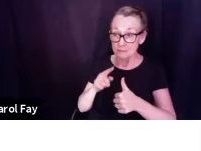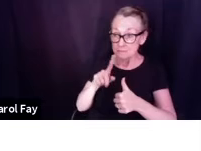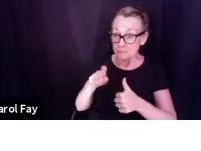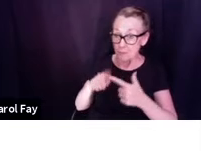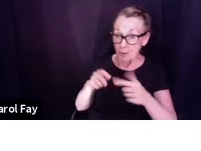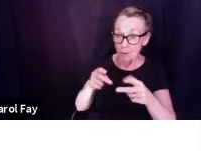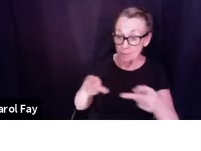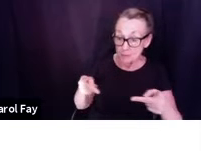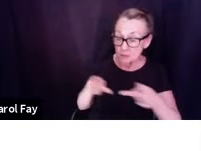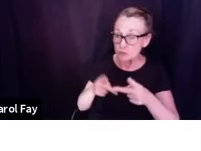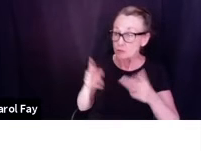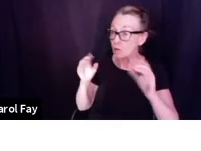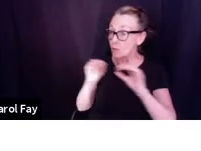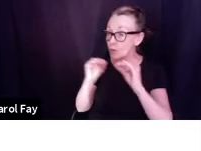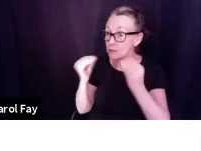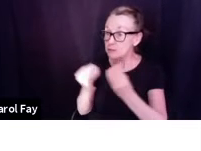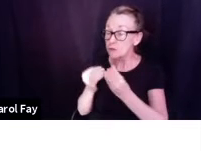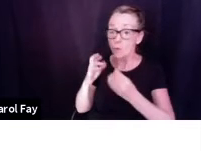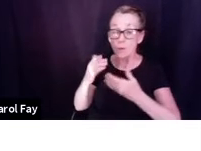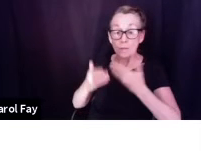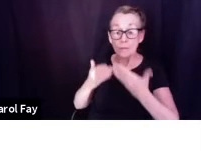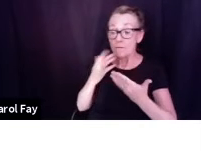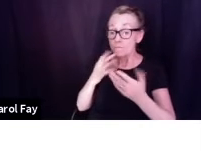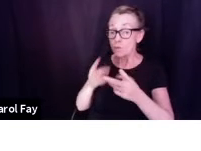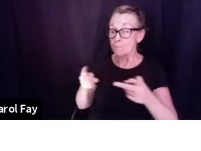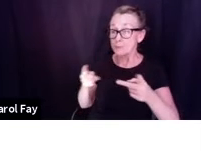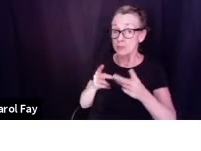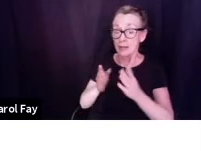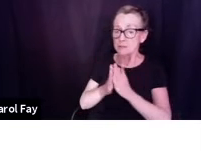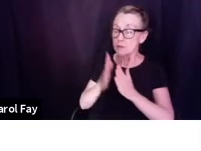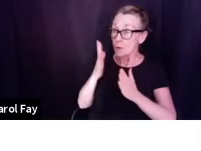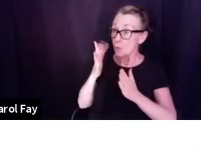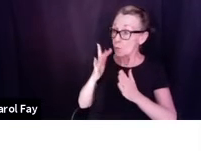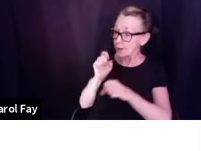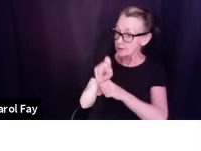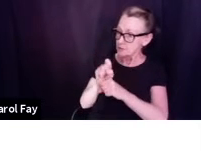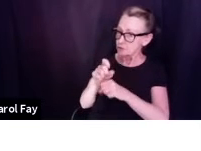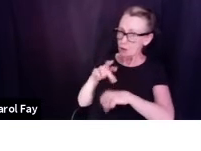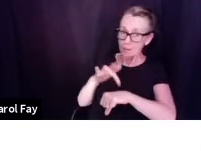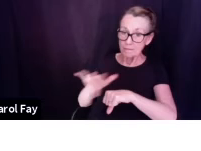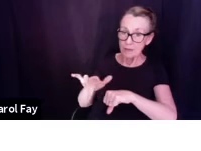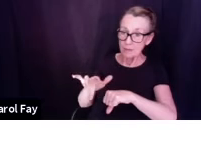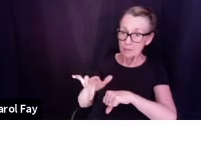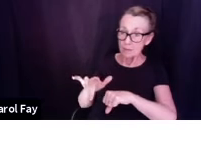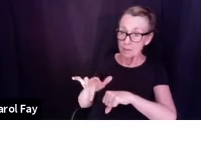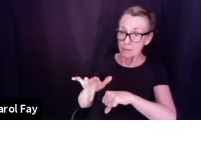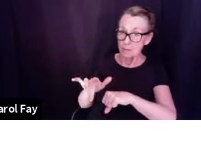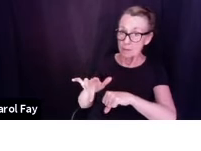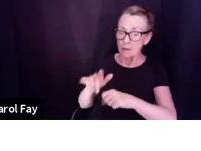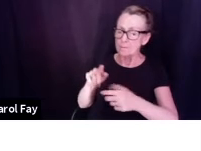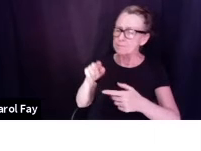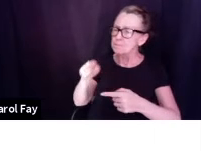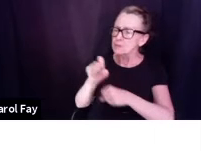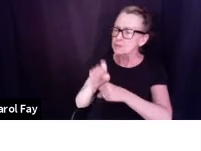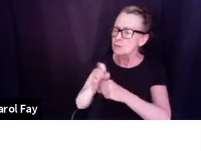or the process. For the position, you can ask, why is this job available? What are the challenges of the